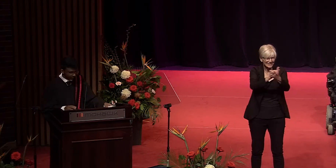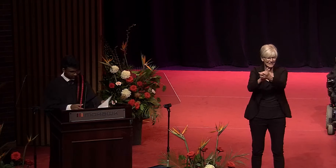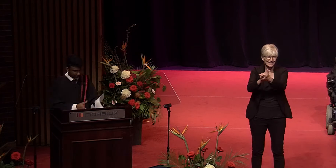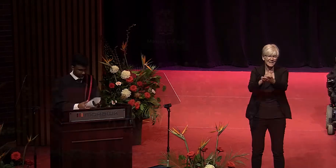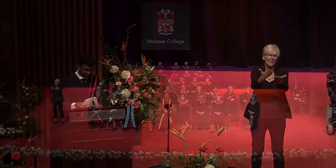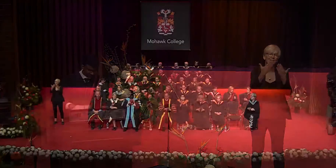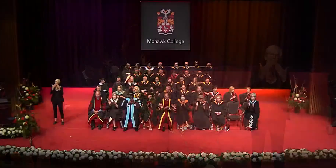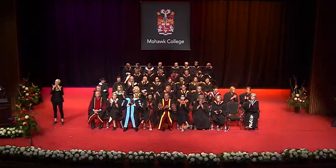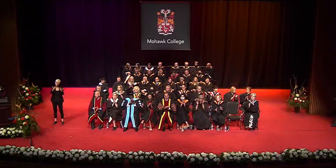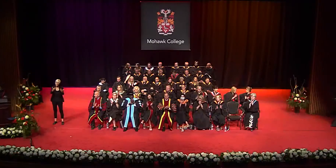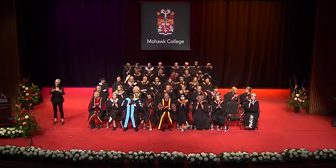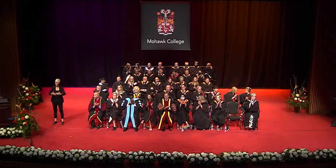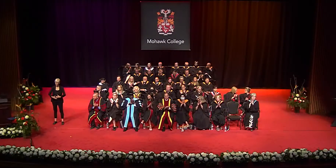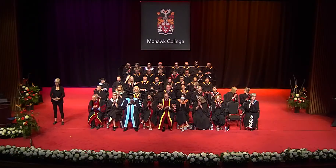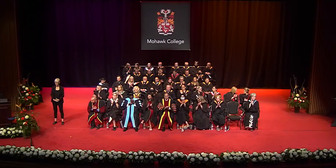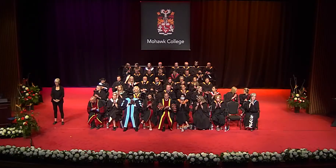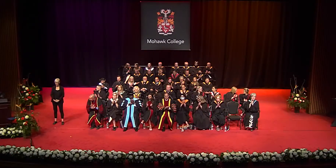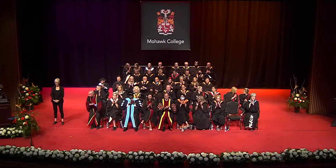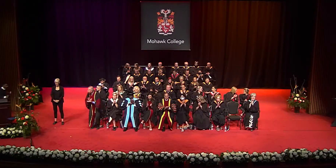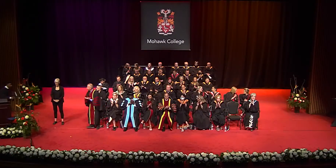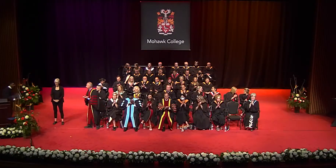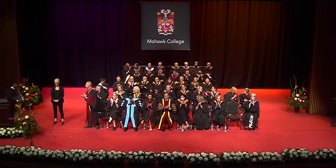thank you.